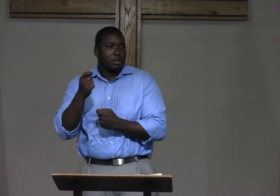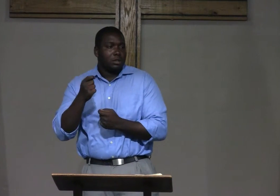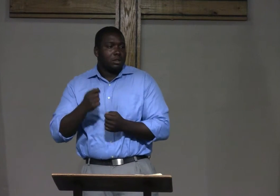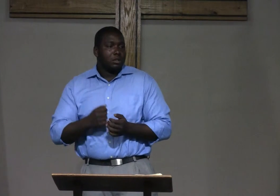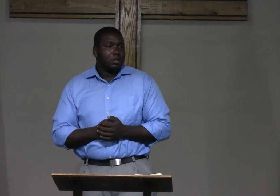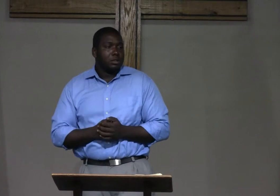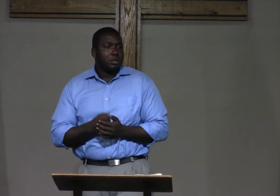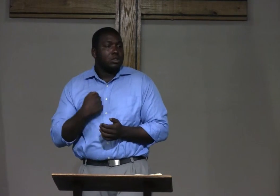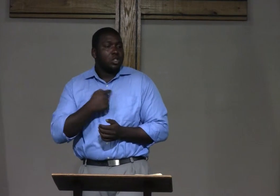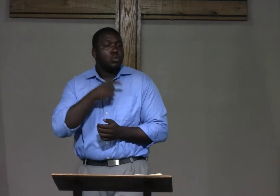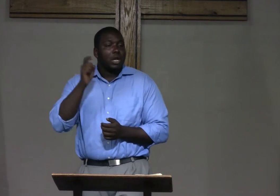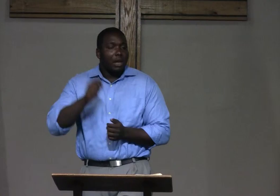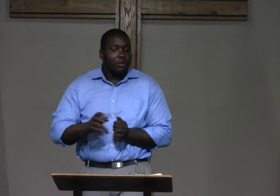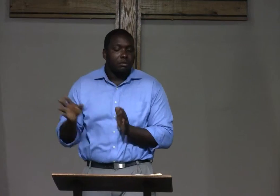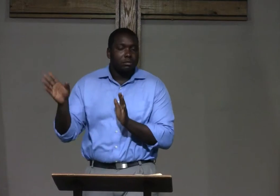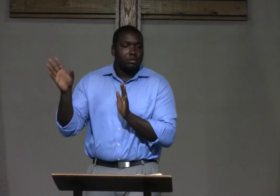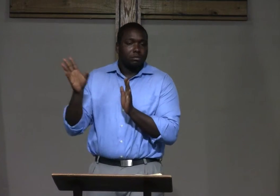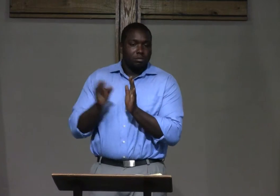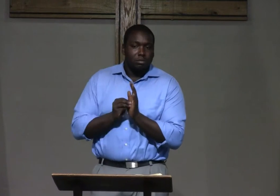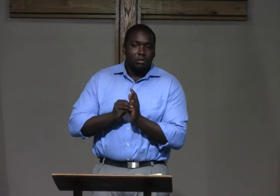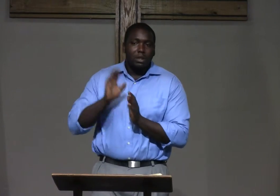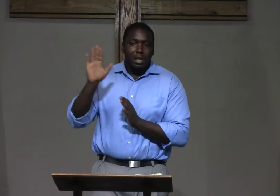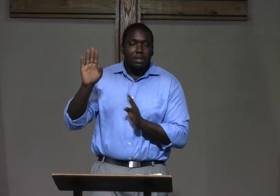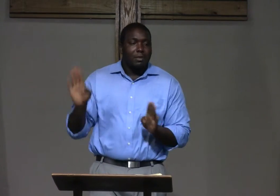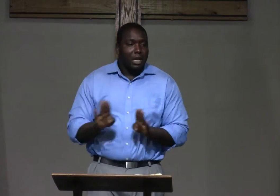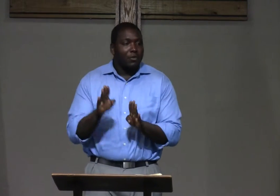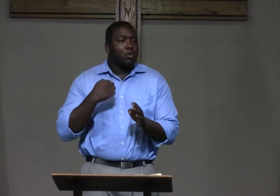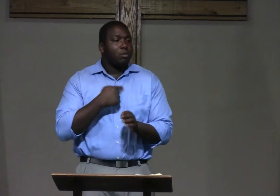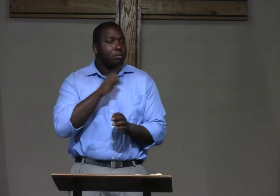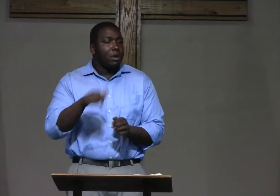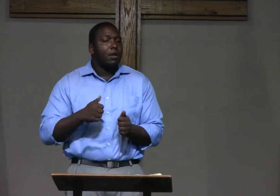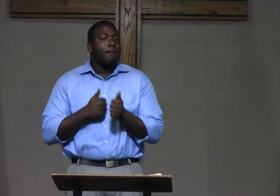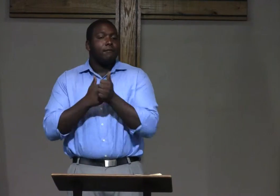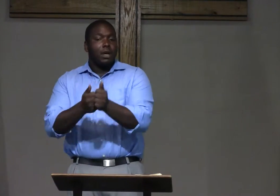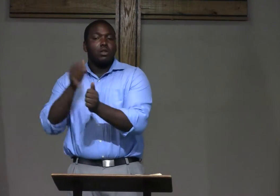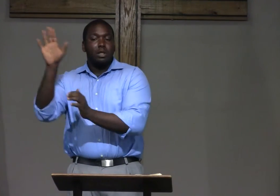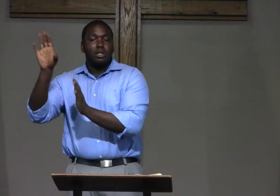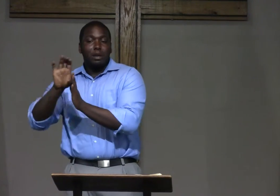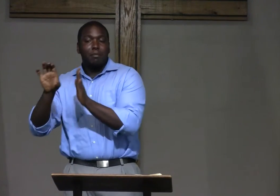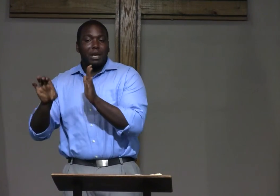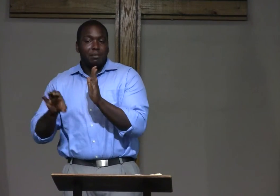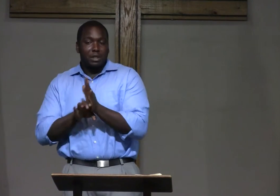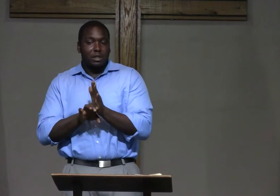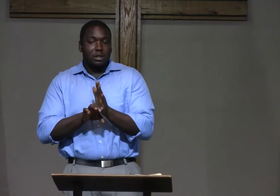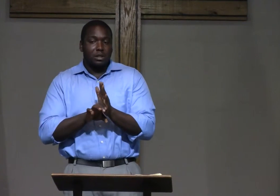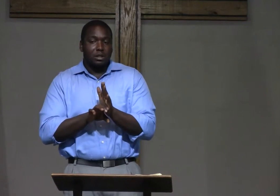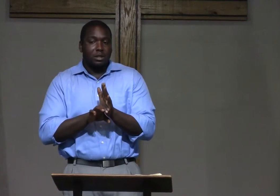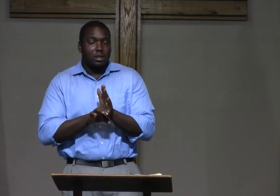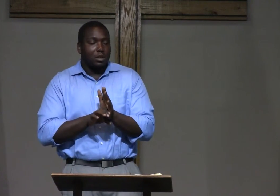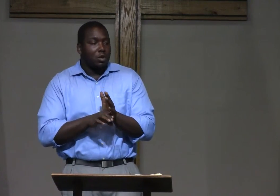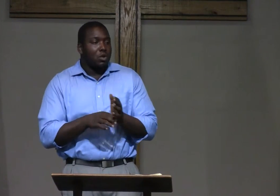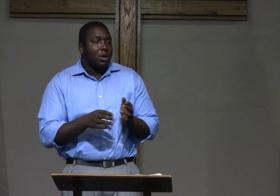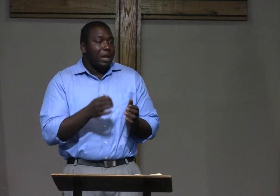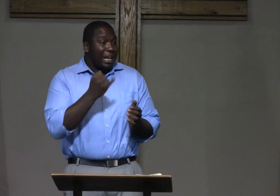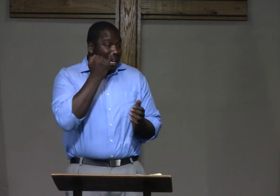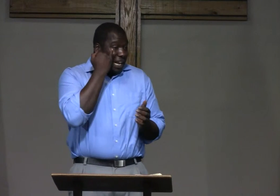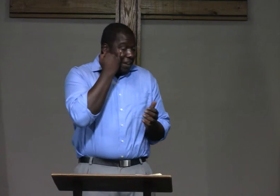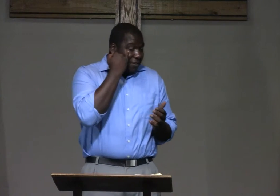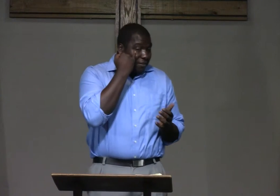And maybe they'll understand that if Christians care about them, that means Christ cares about them. And now you have the opportunity to share the gospel.